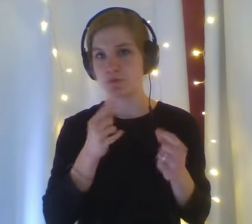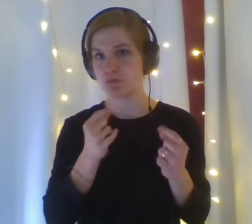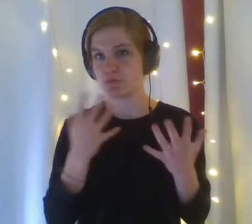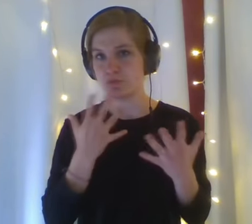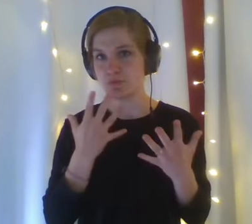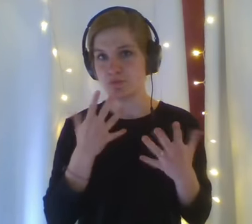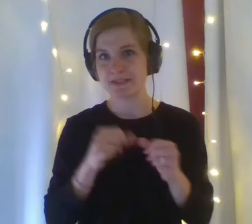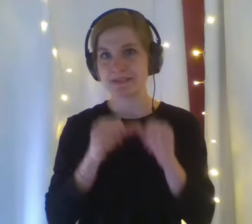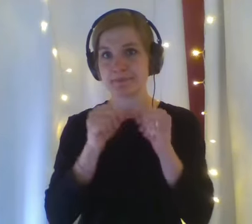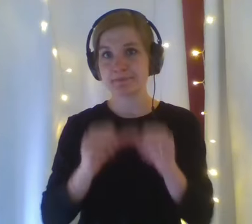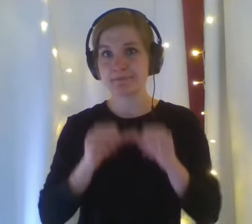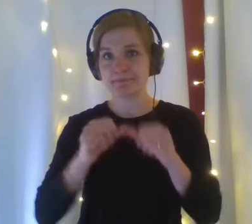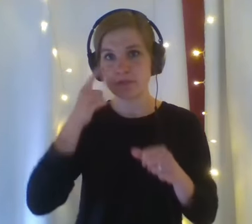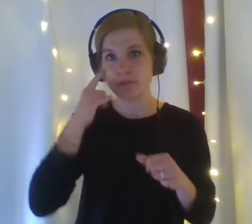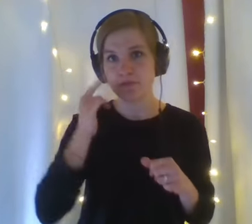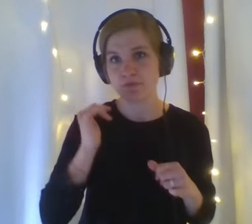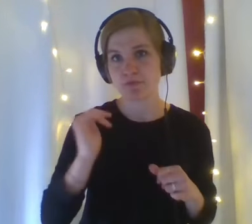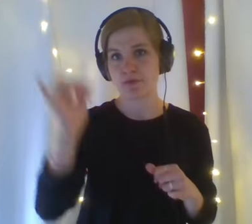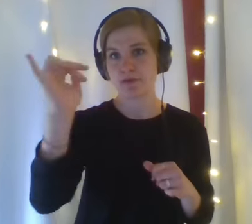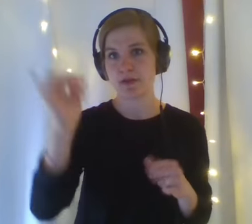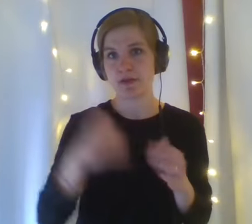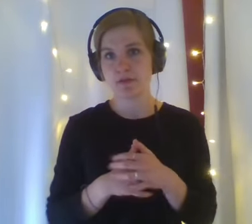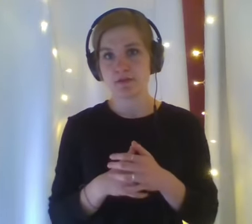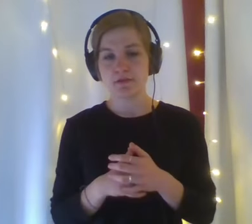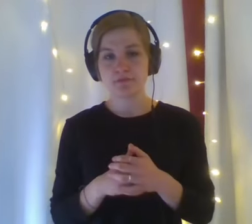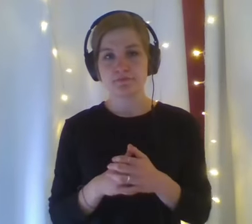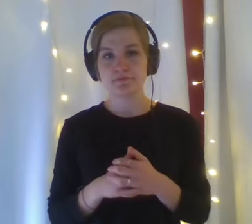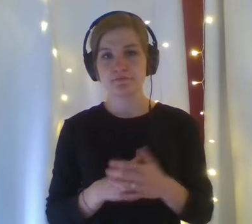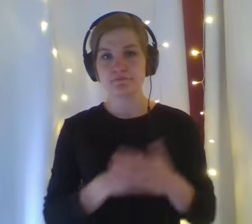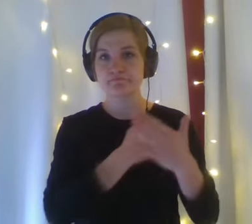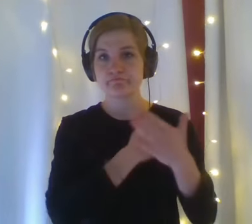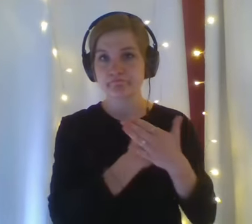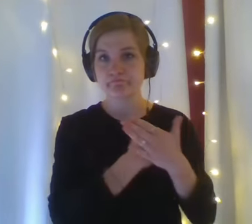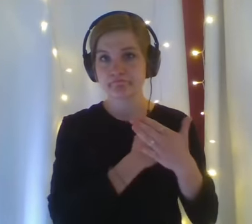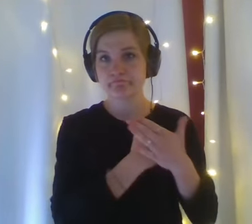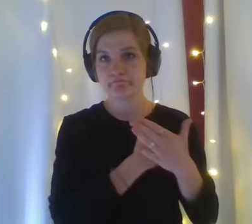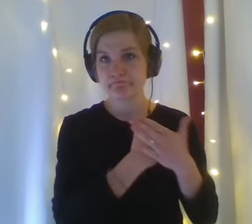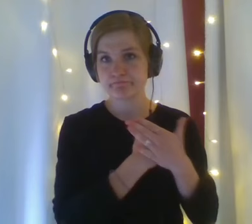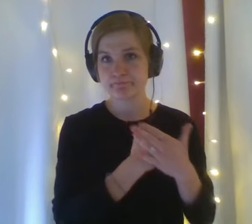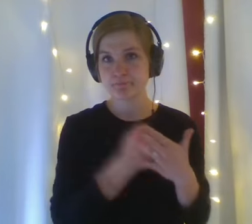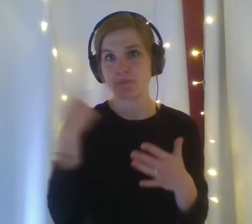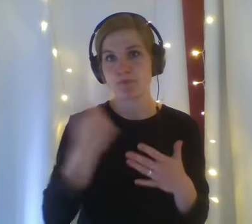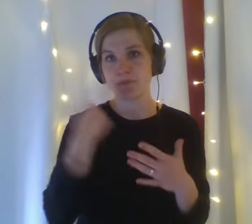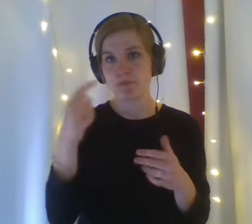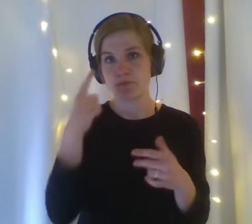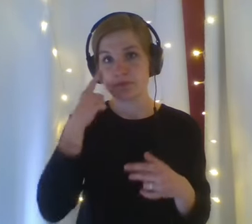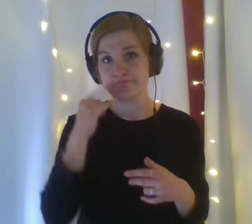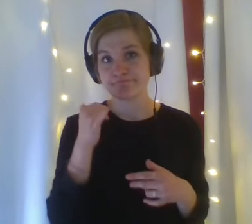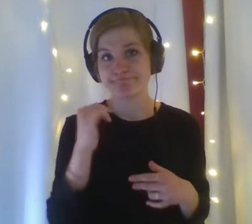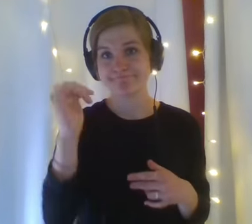break, never gets a 15-minute timeout. It beats from development embryologically until